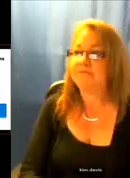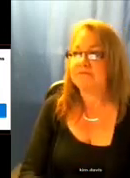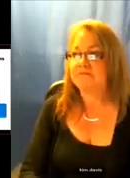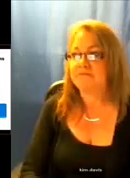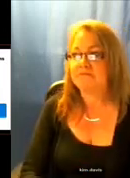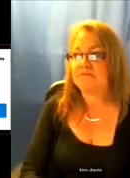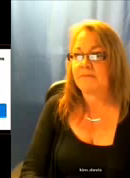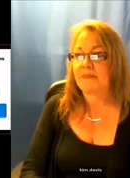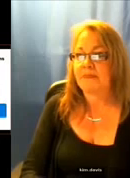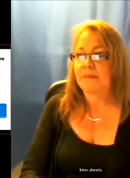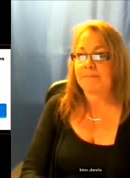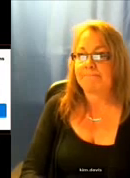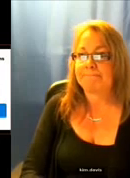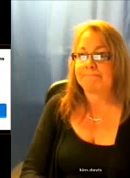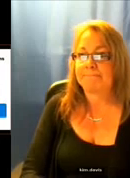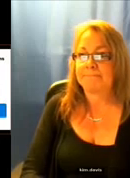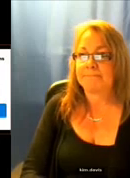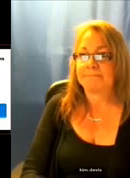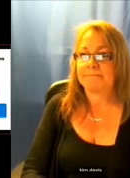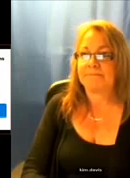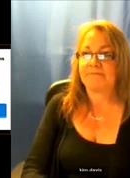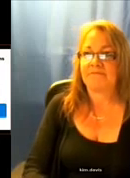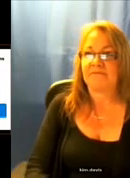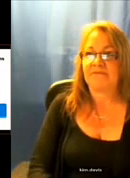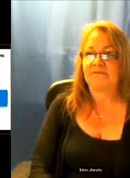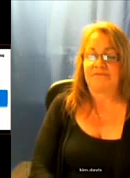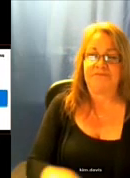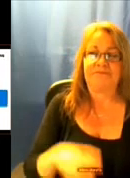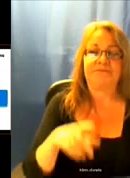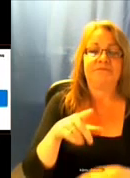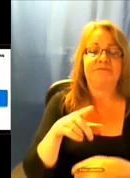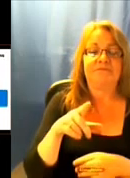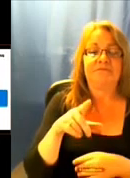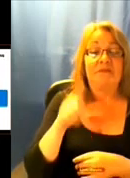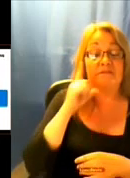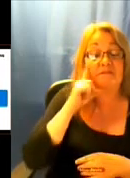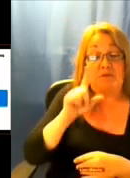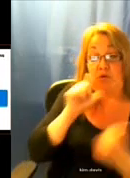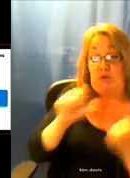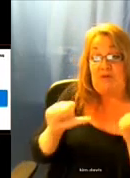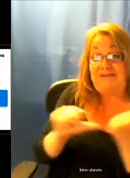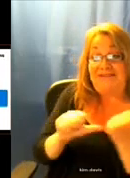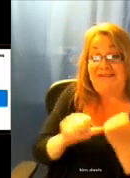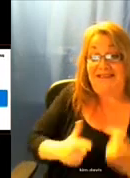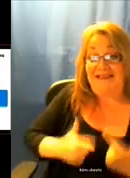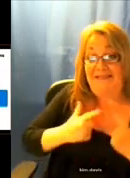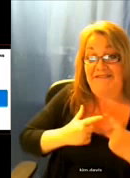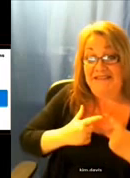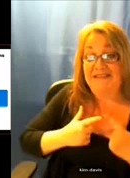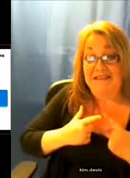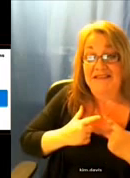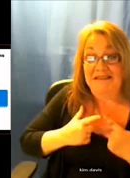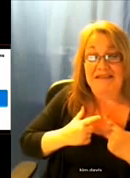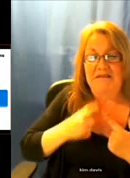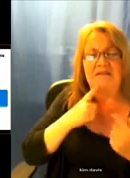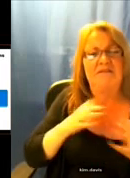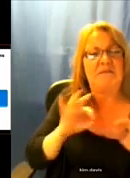can be covered under this act.